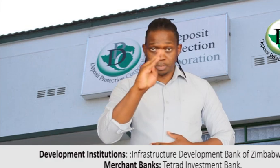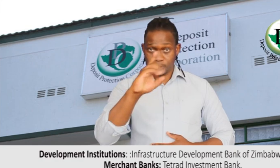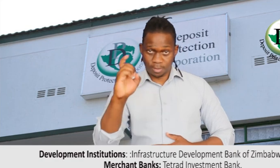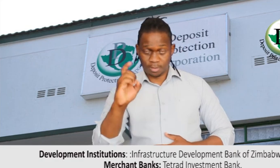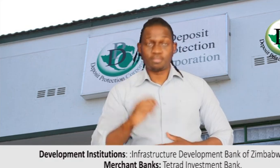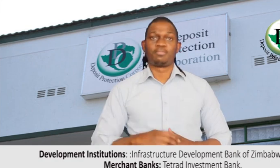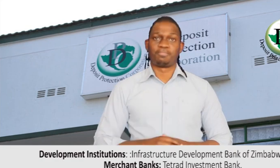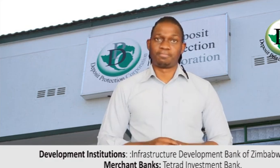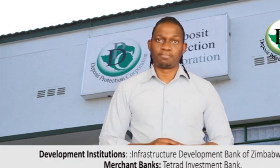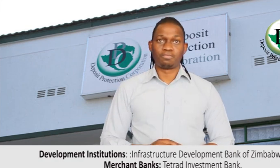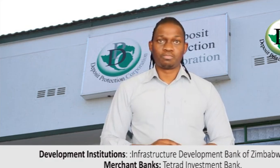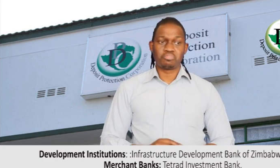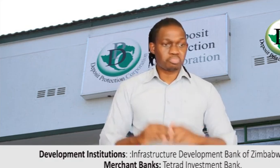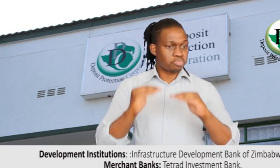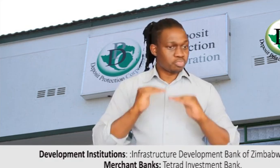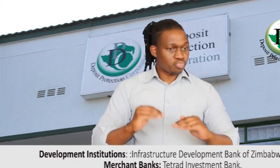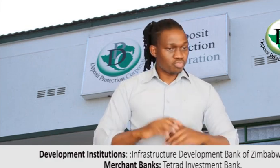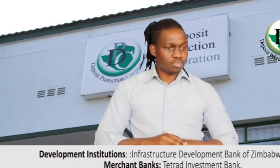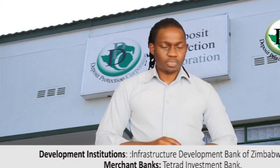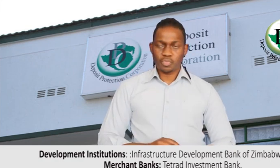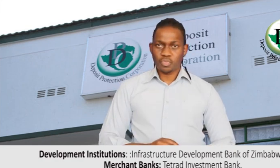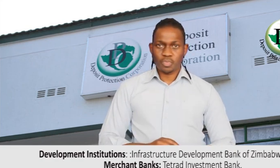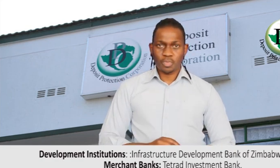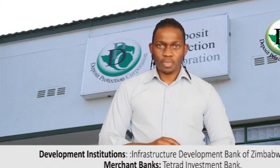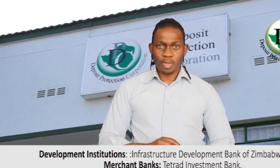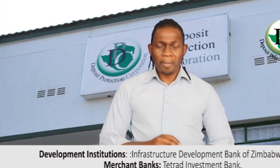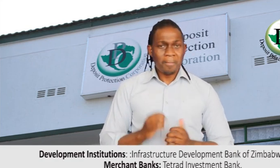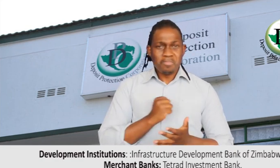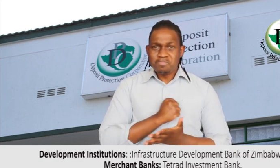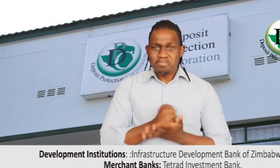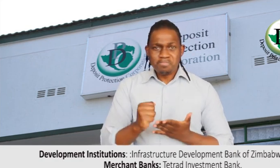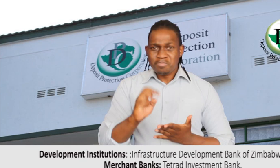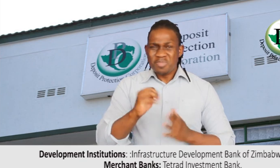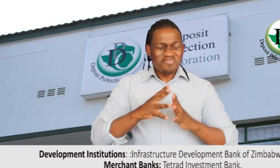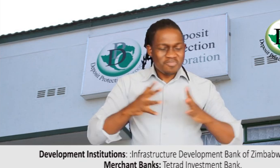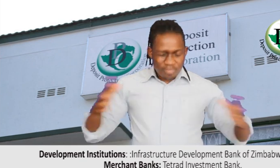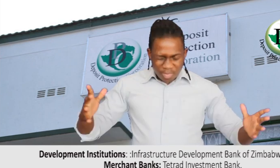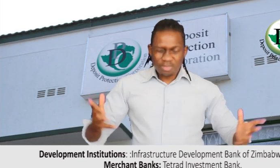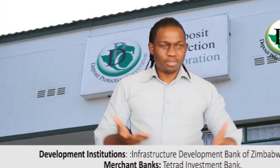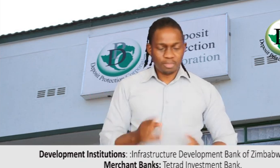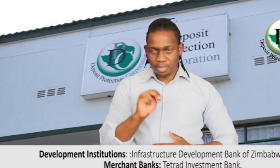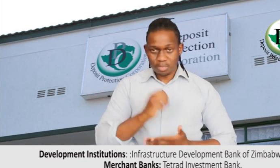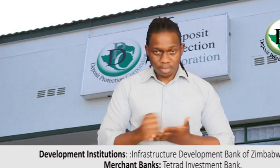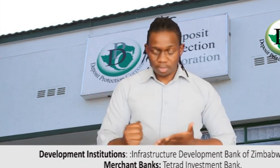Development institutions: Infrastructure Development Bank of Zimbabwe, IDBZ. Merchant